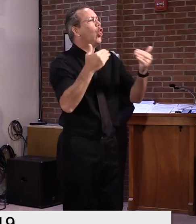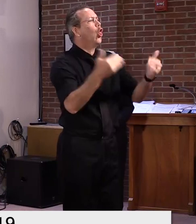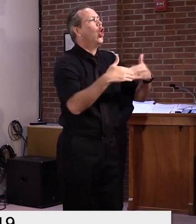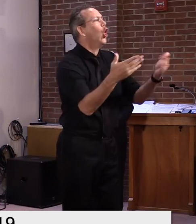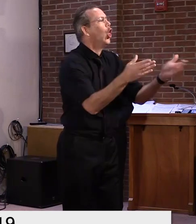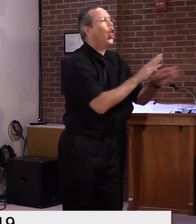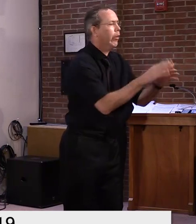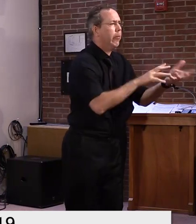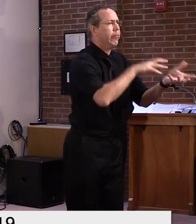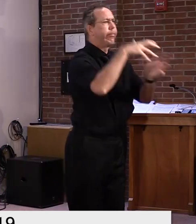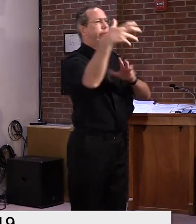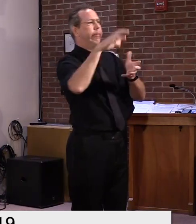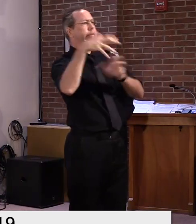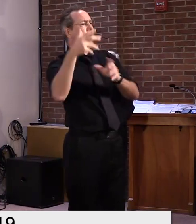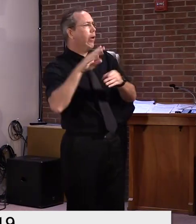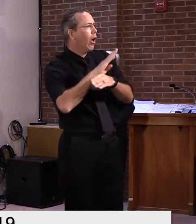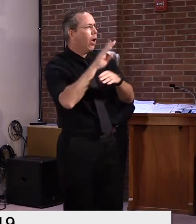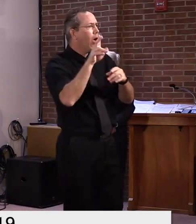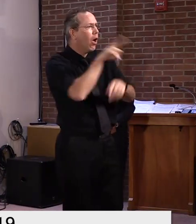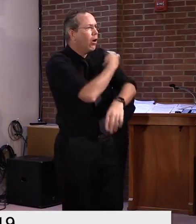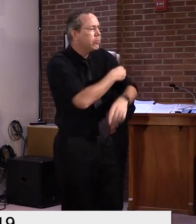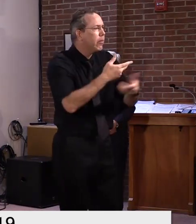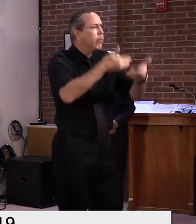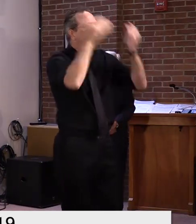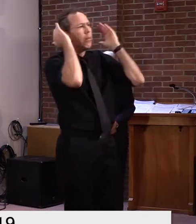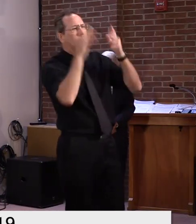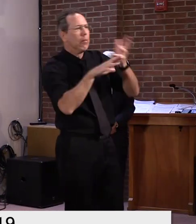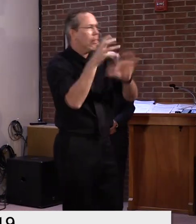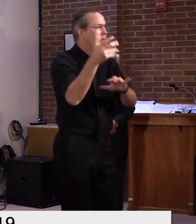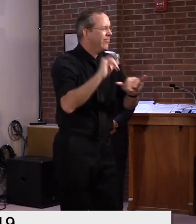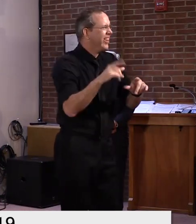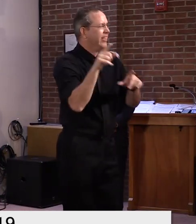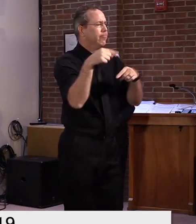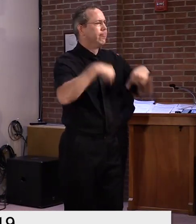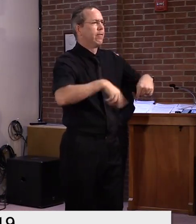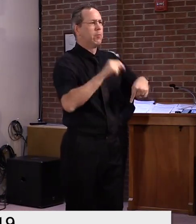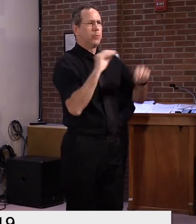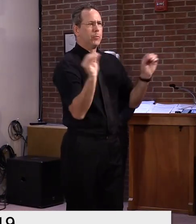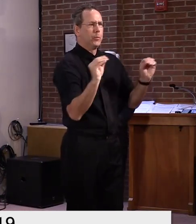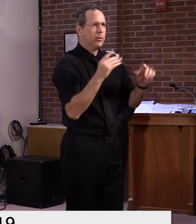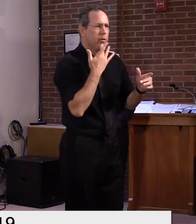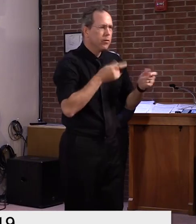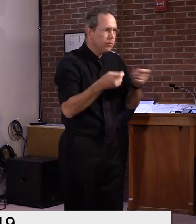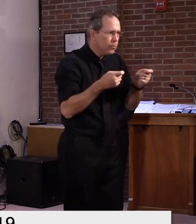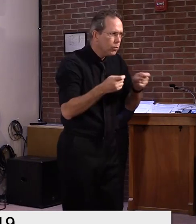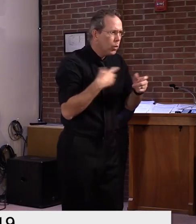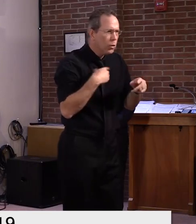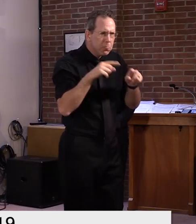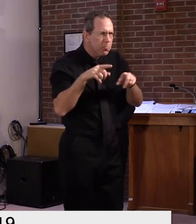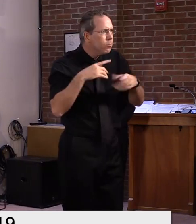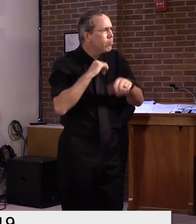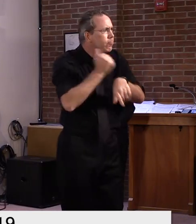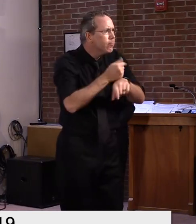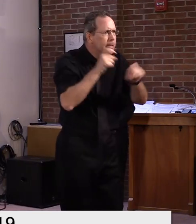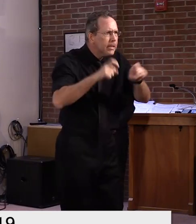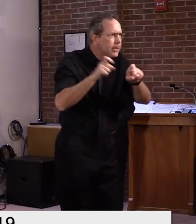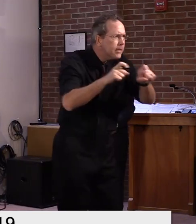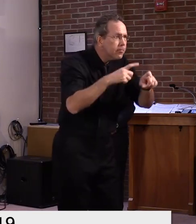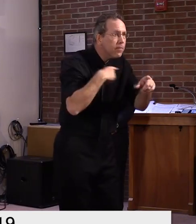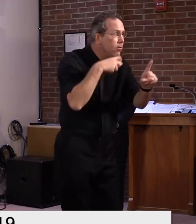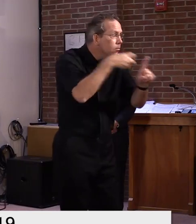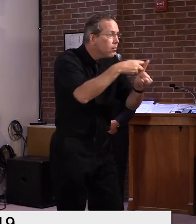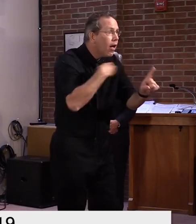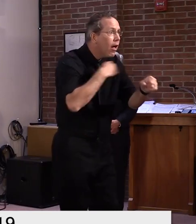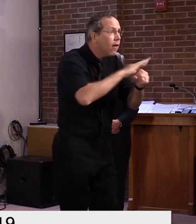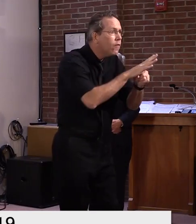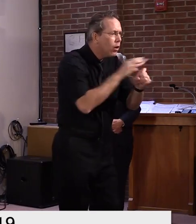that allows us to find and contain the virus when it surfaces. Vermonters' willingness to stay home, stay